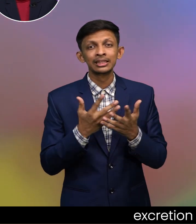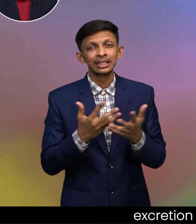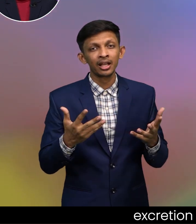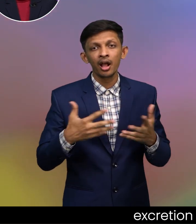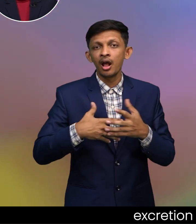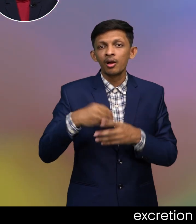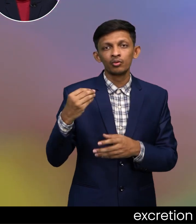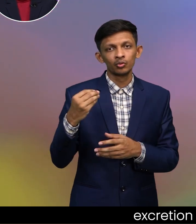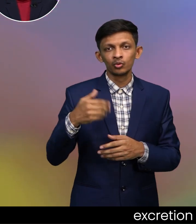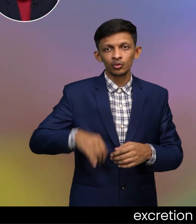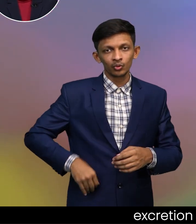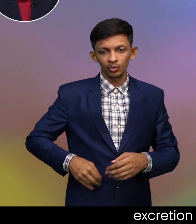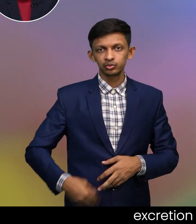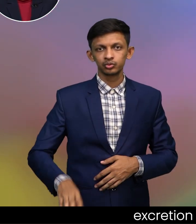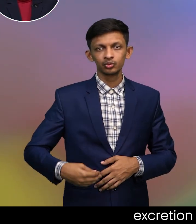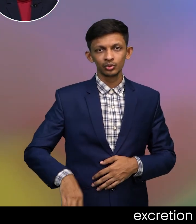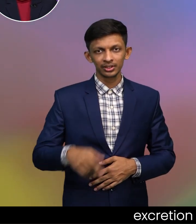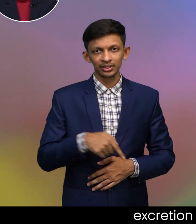organs.